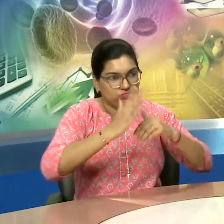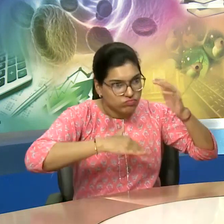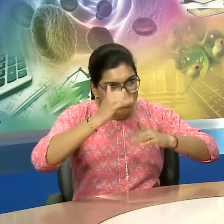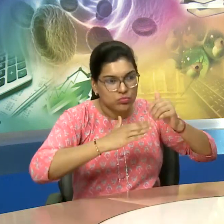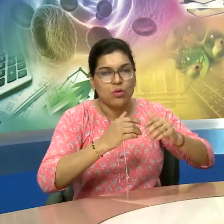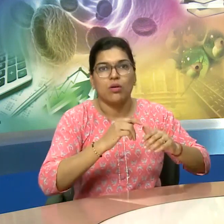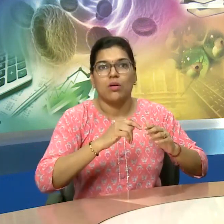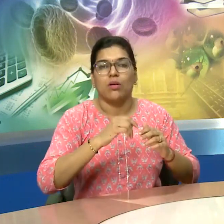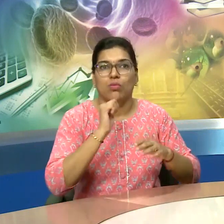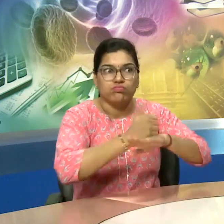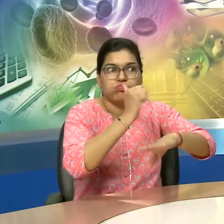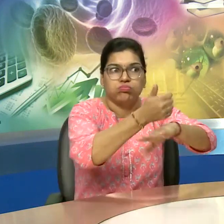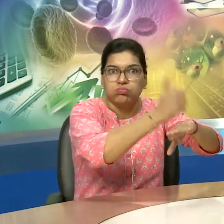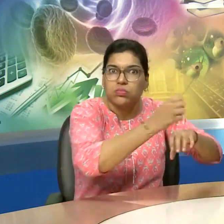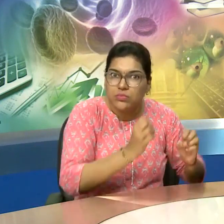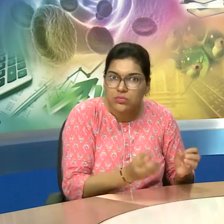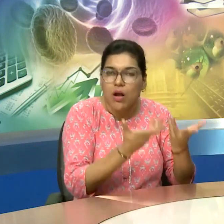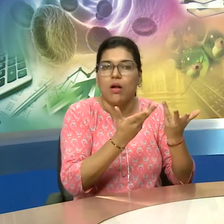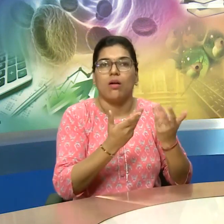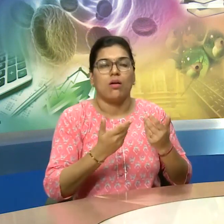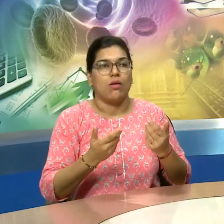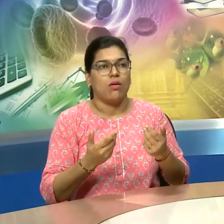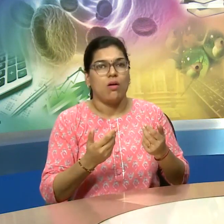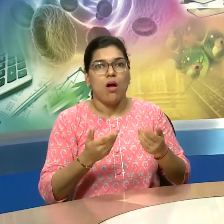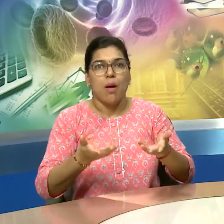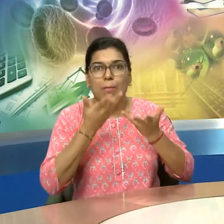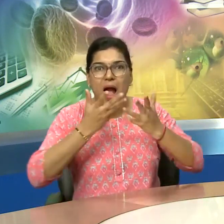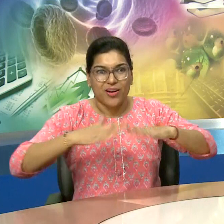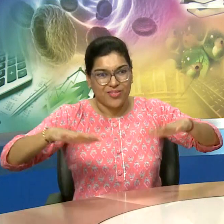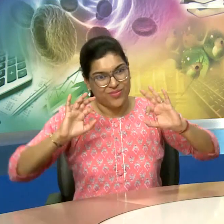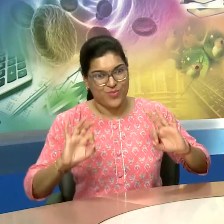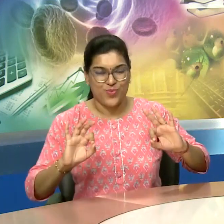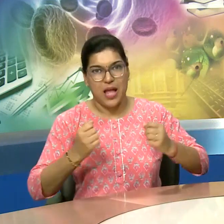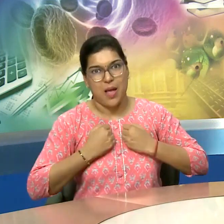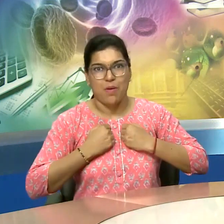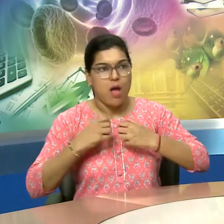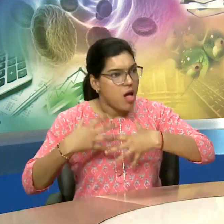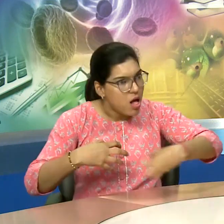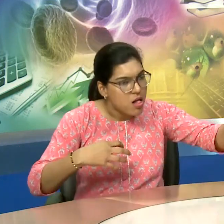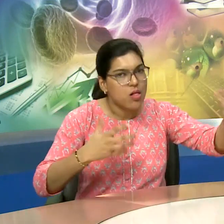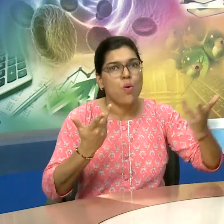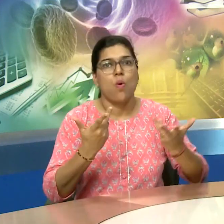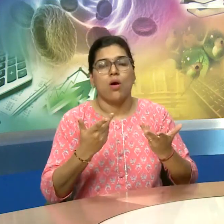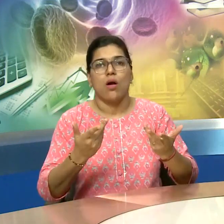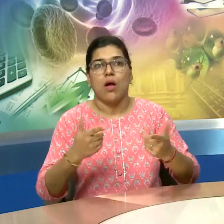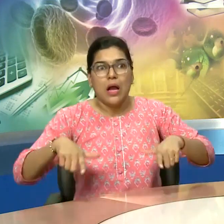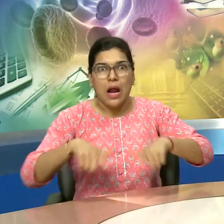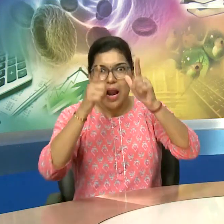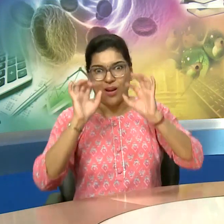deleterious, or it is something which is undesirable, like there is natural